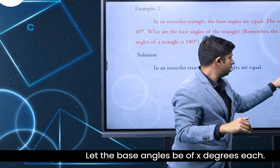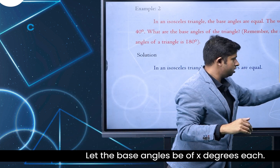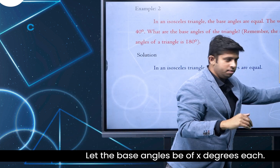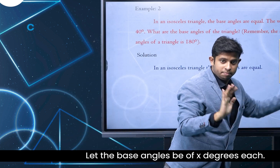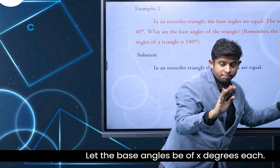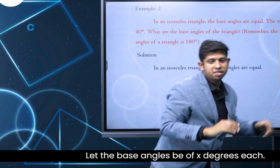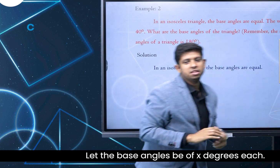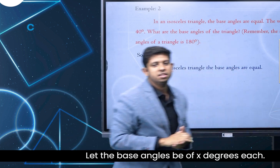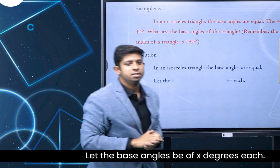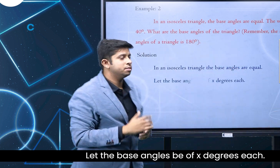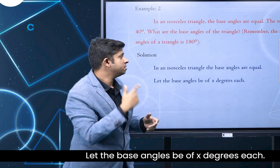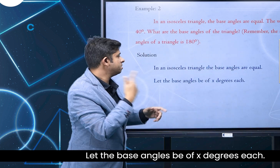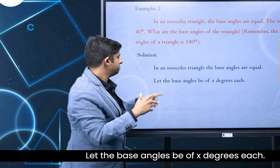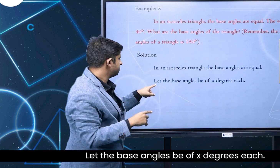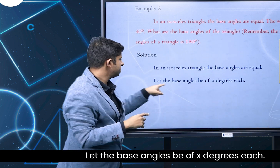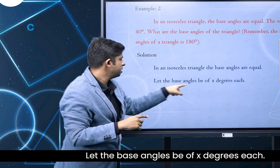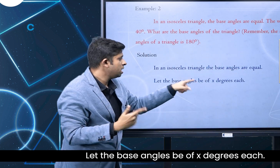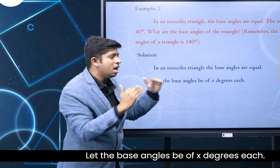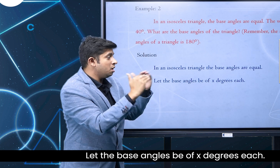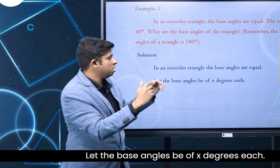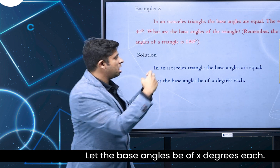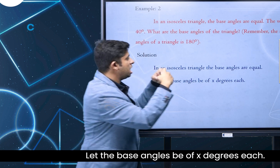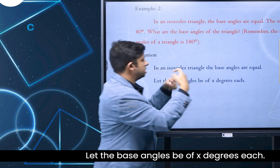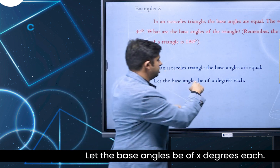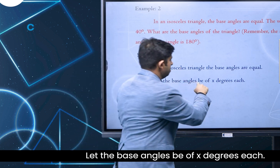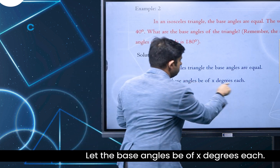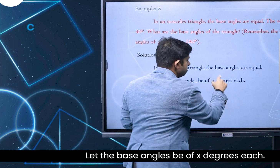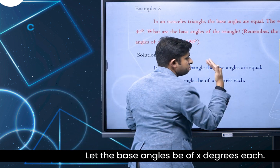Let the base angles be of x degrees each.